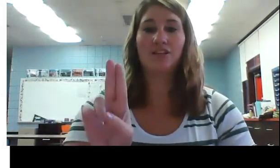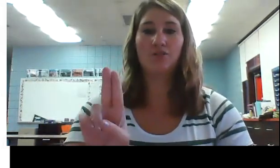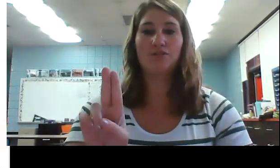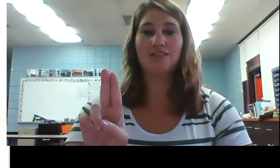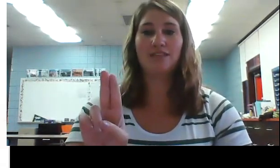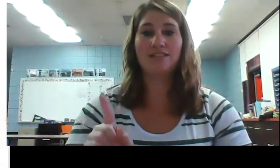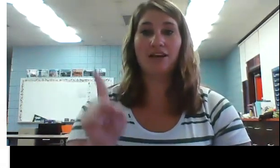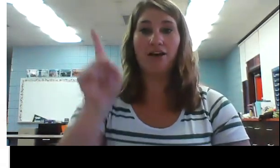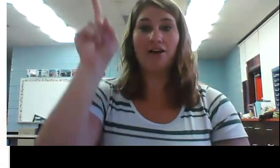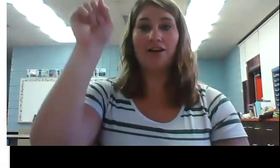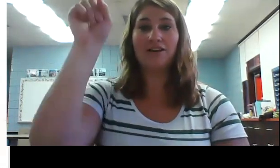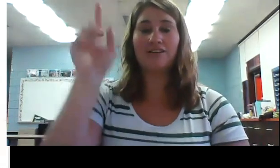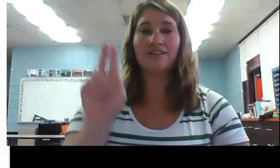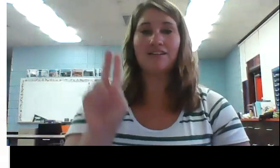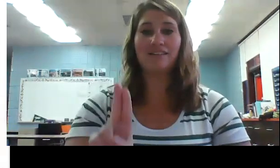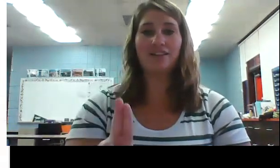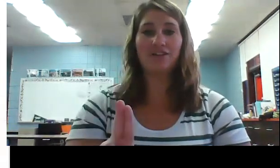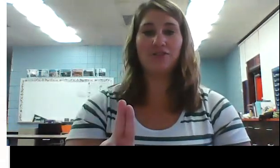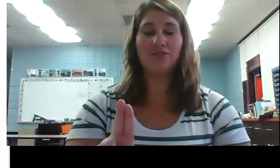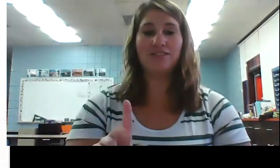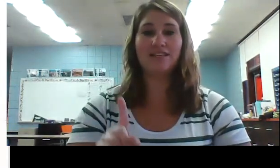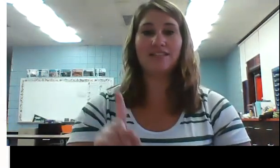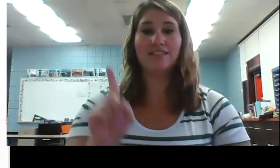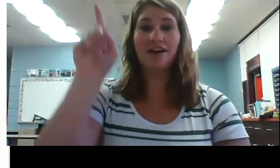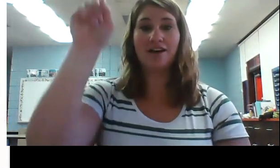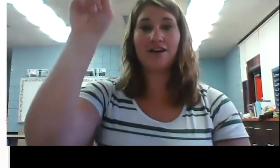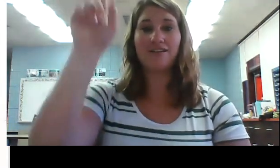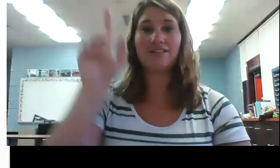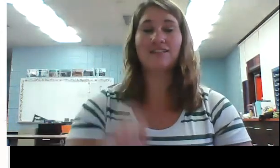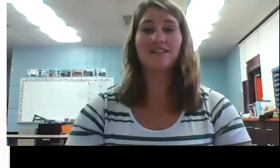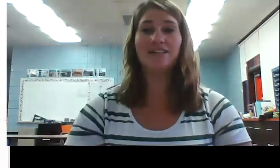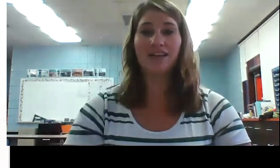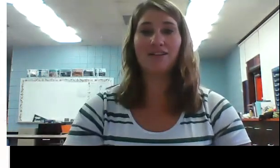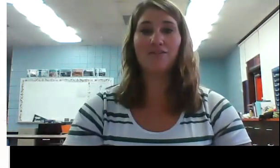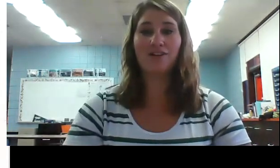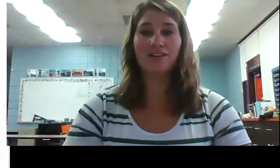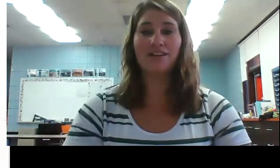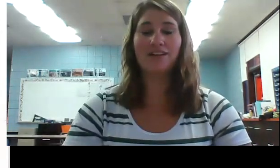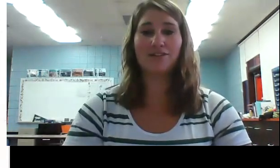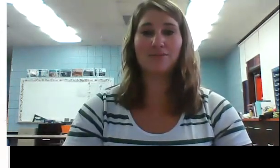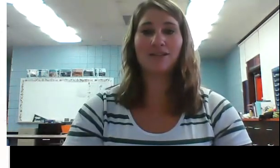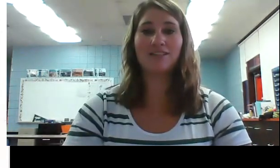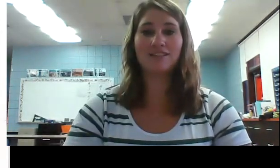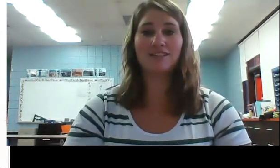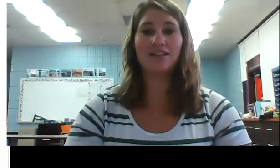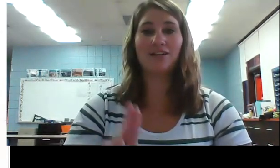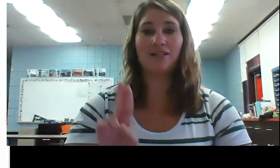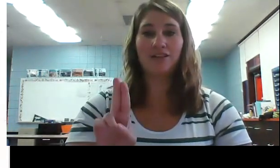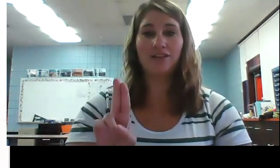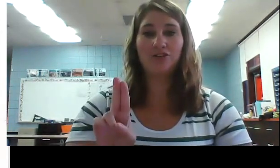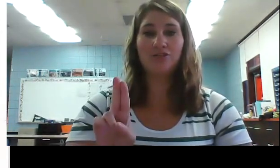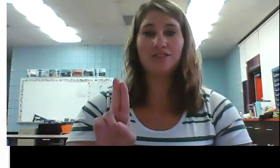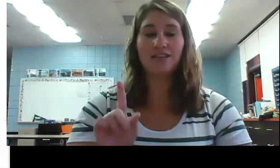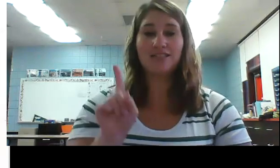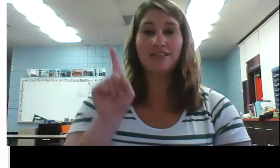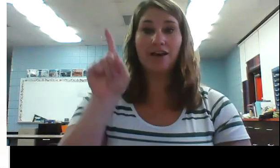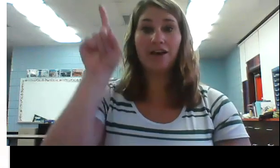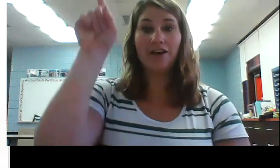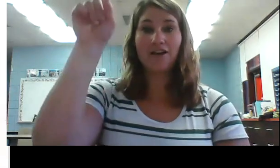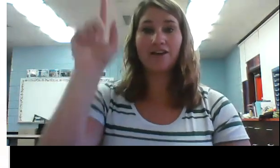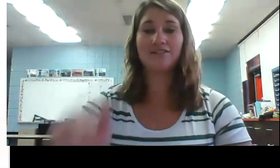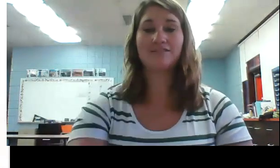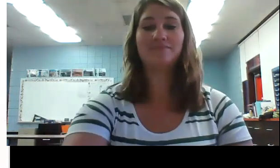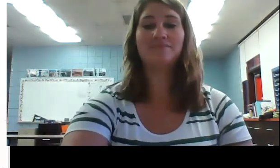the U says, the U says, every letter makes a sound. The U